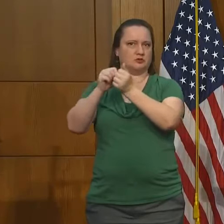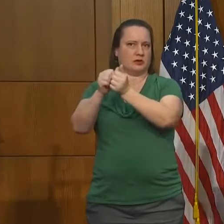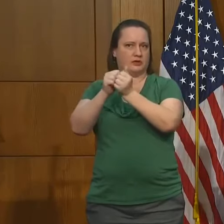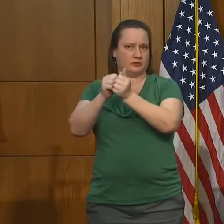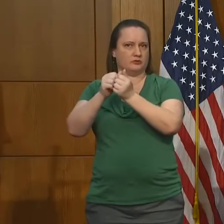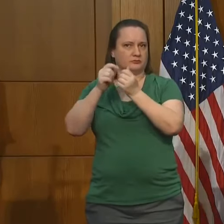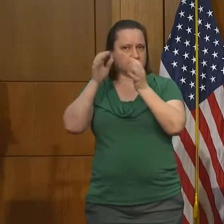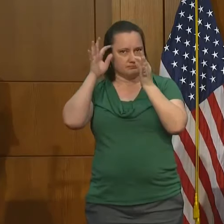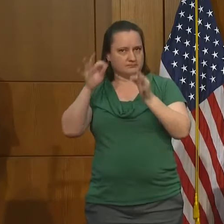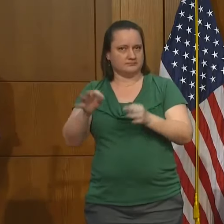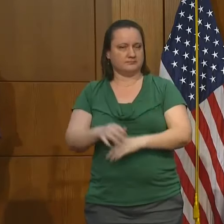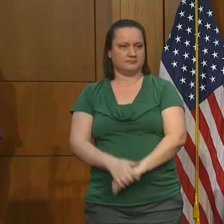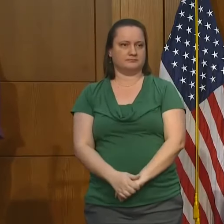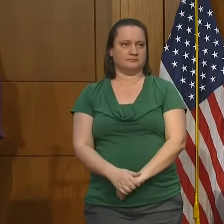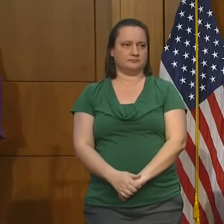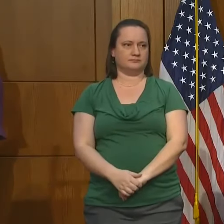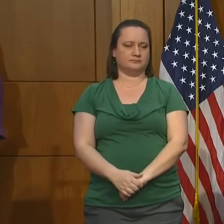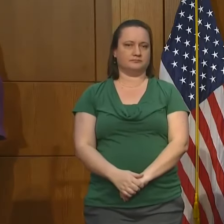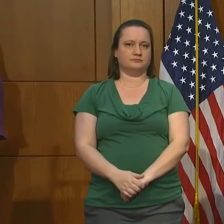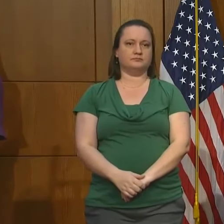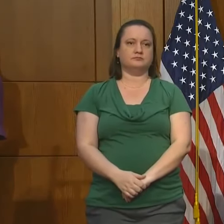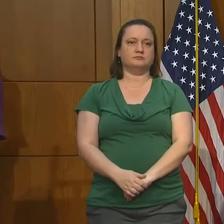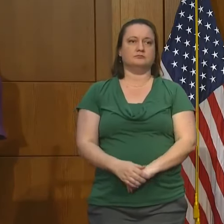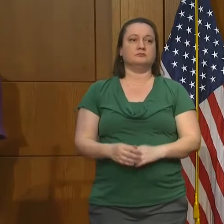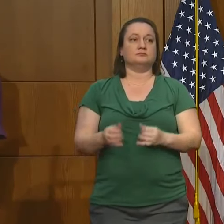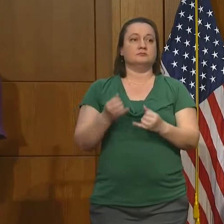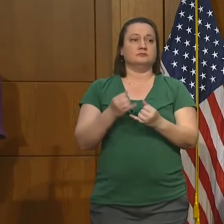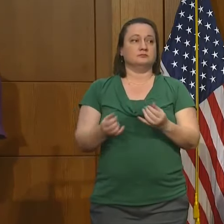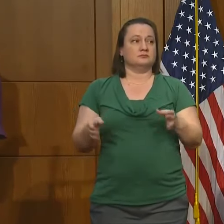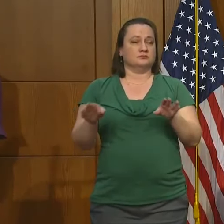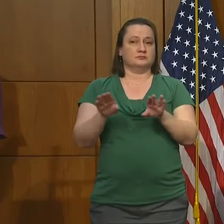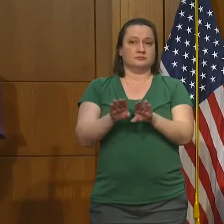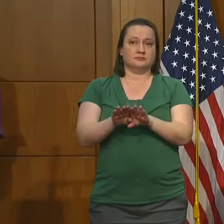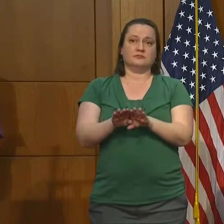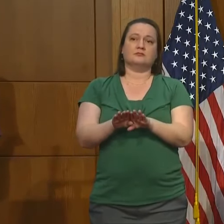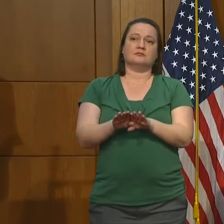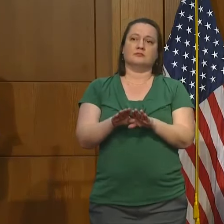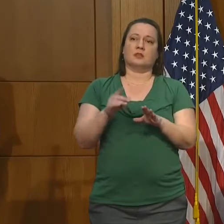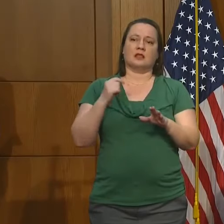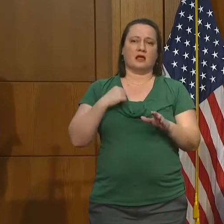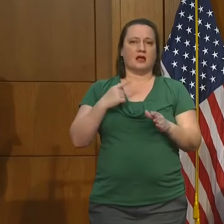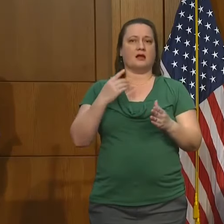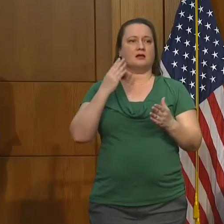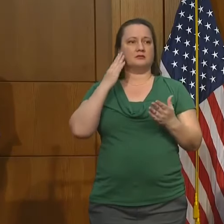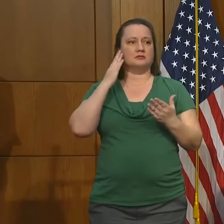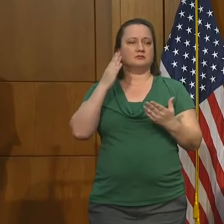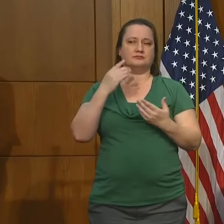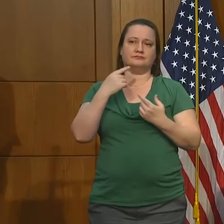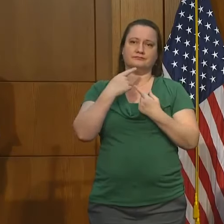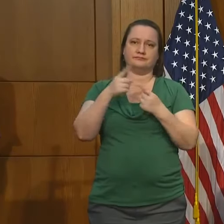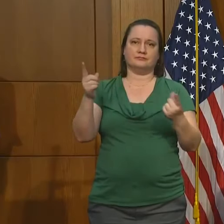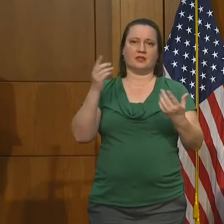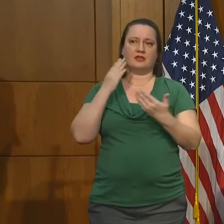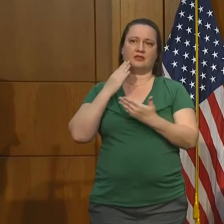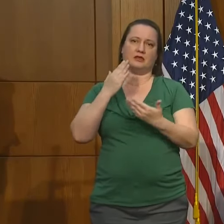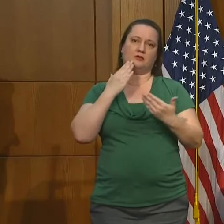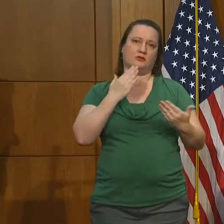Laura. Well, in closing, I just wanted to offer a couple of thank yous. First, to you all in